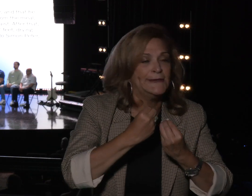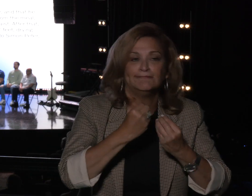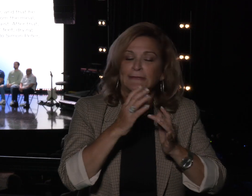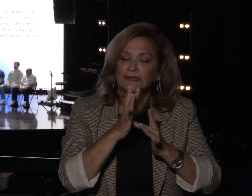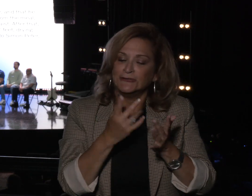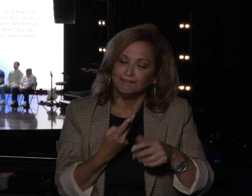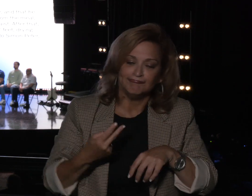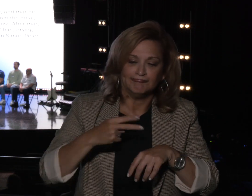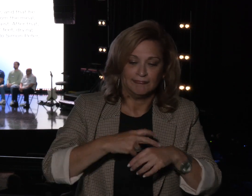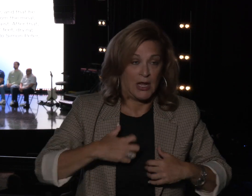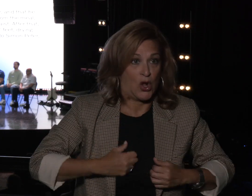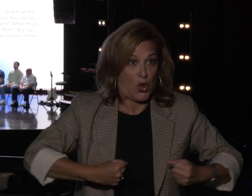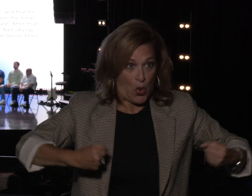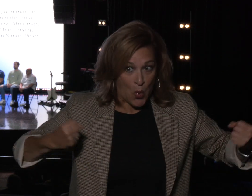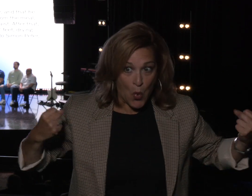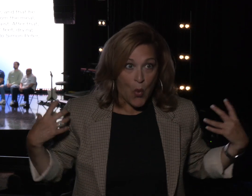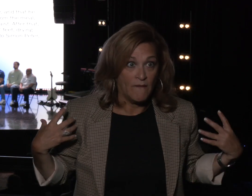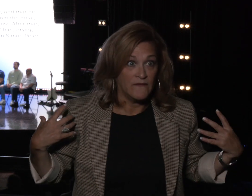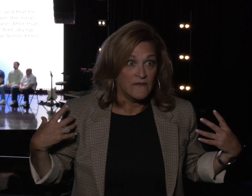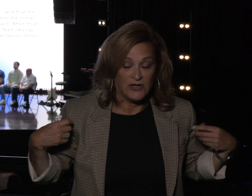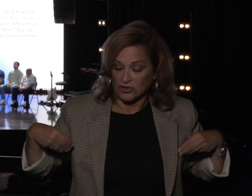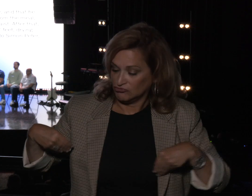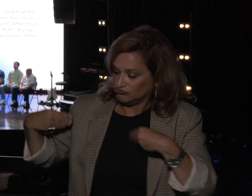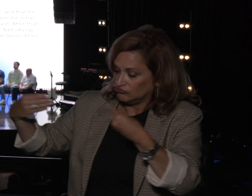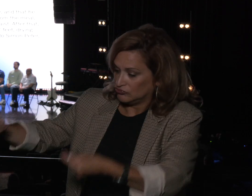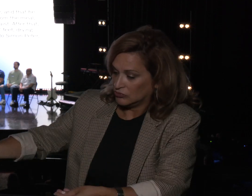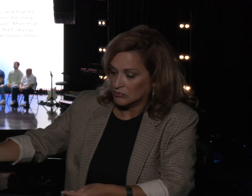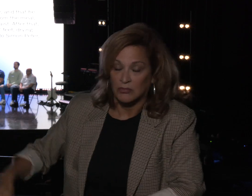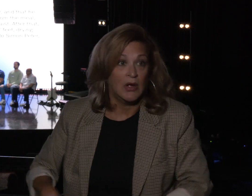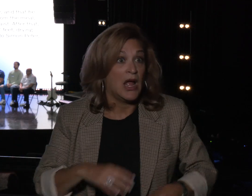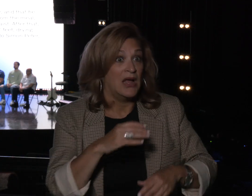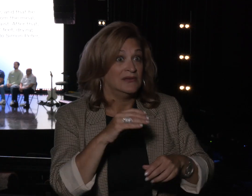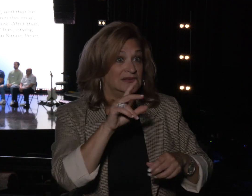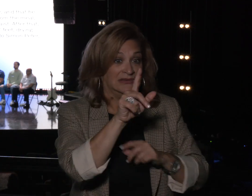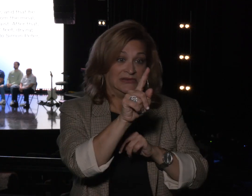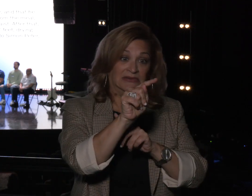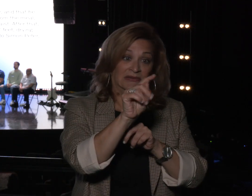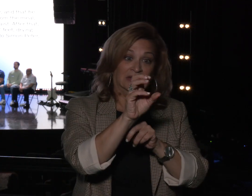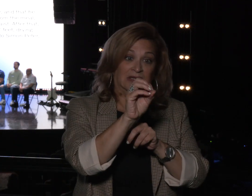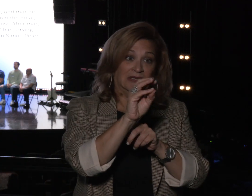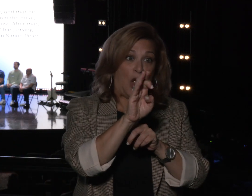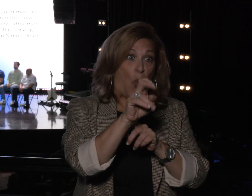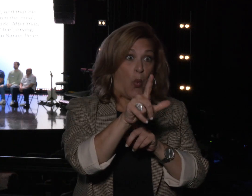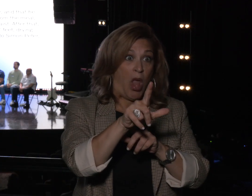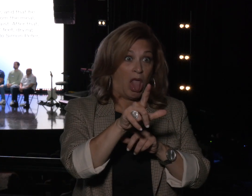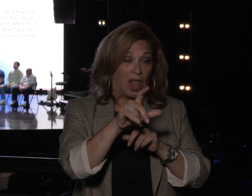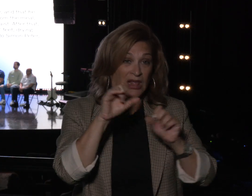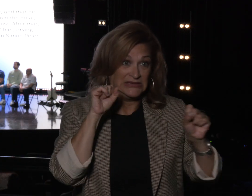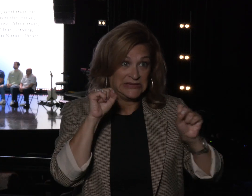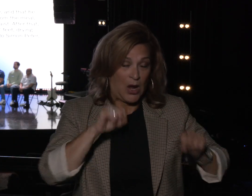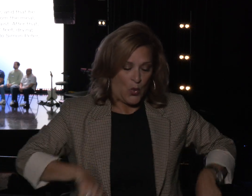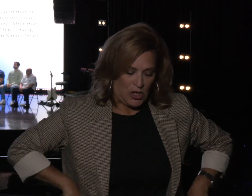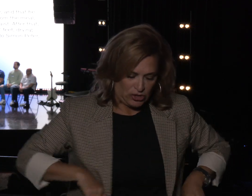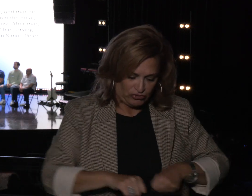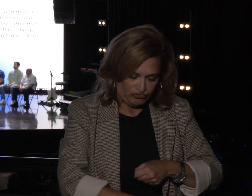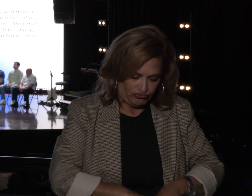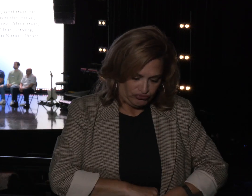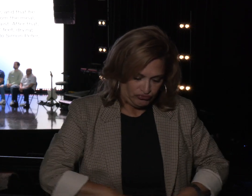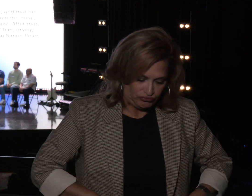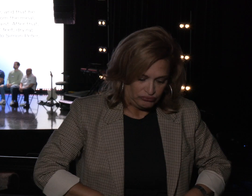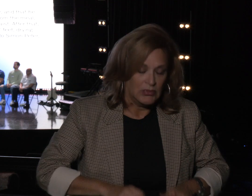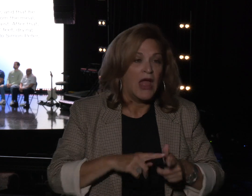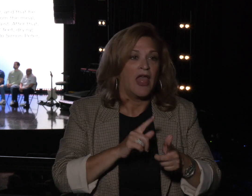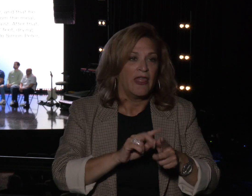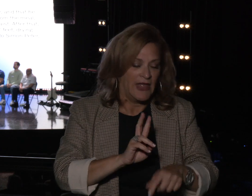and wrapped a towel around his waist. After that, he poured water into a basin and began to wash his disciples' feet, drying them with the towel that was